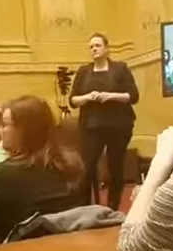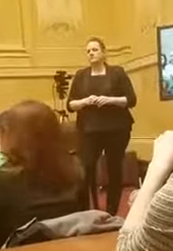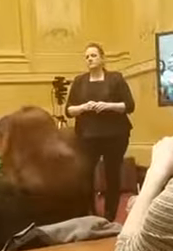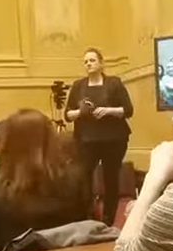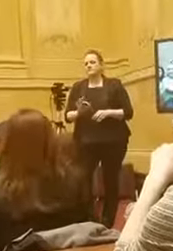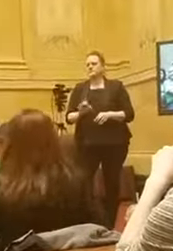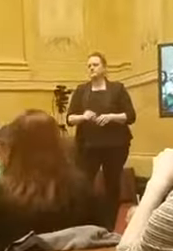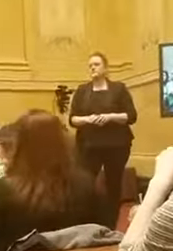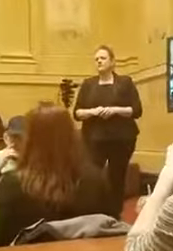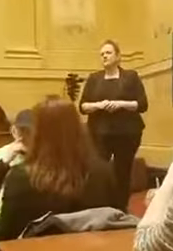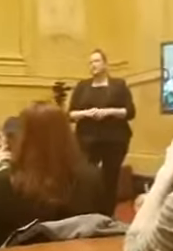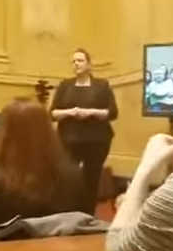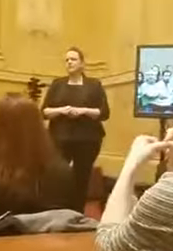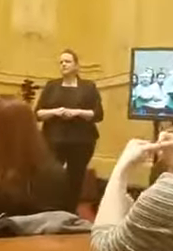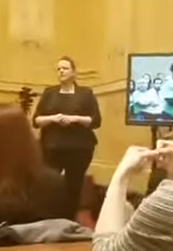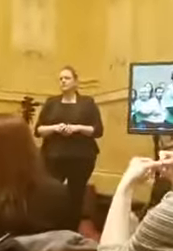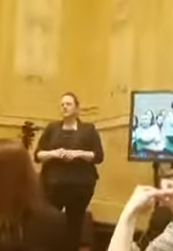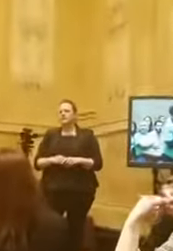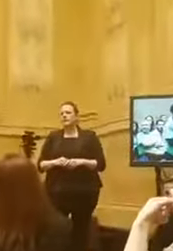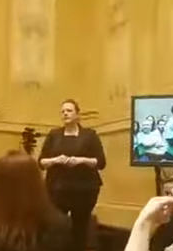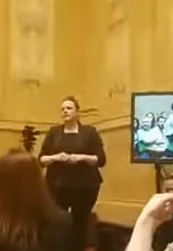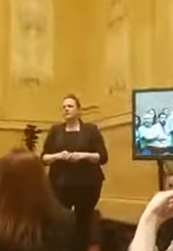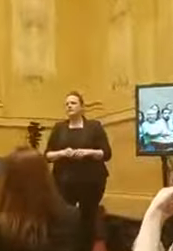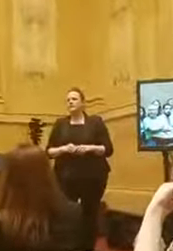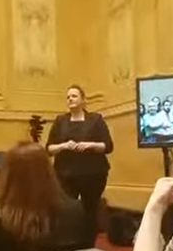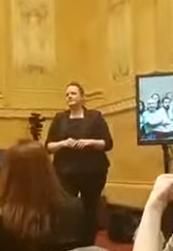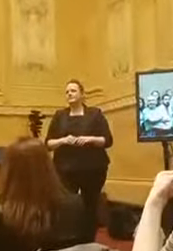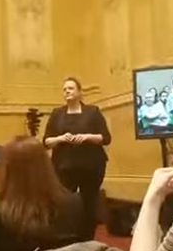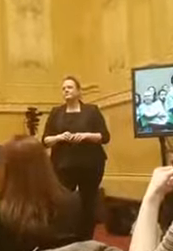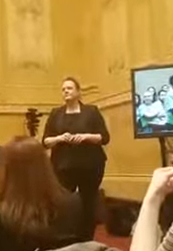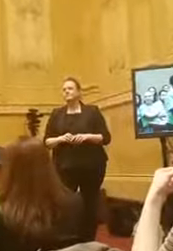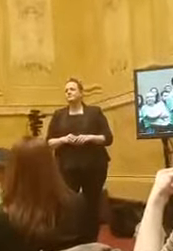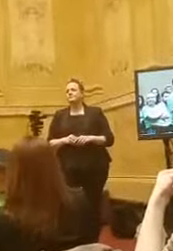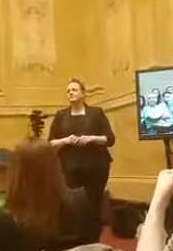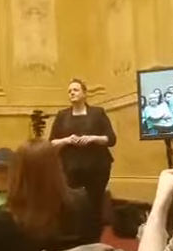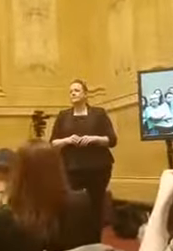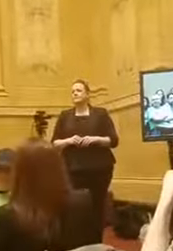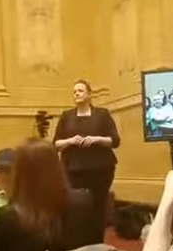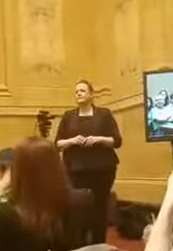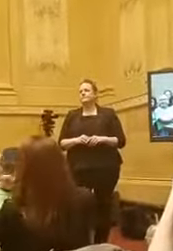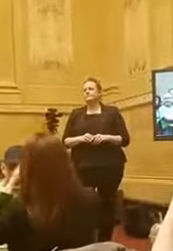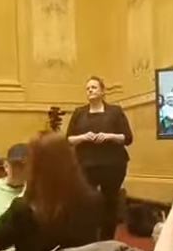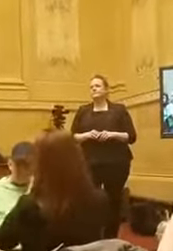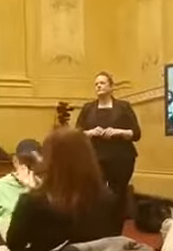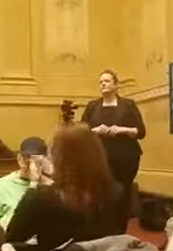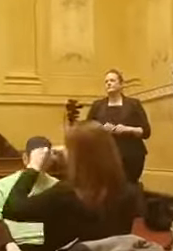Now, my experience working with school systems as a deaf parent, if you were curious, now,